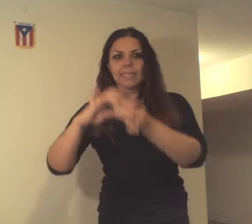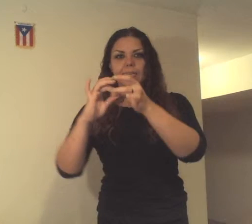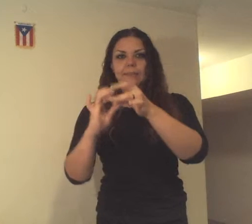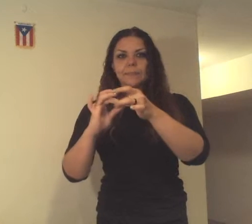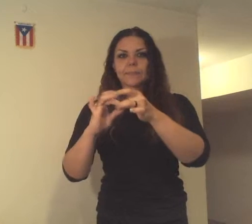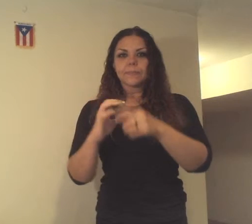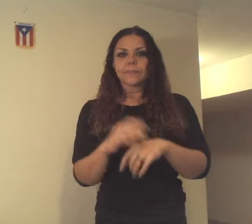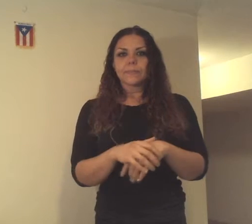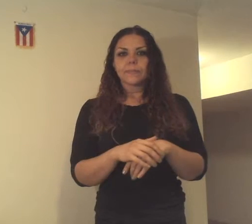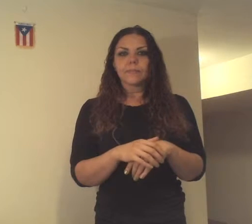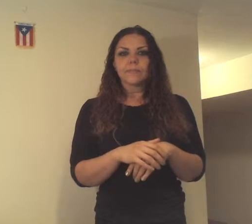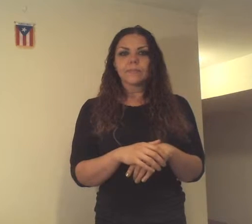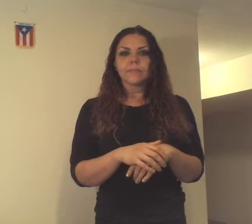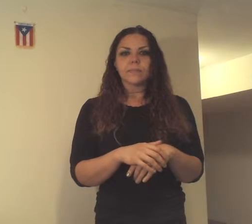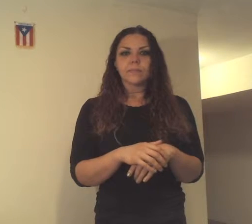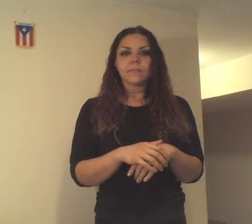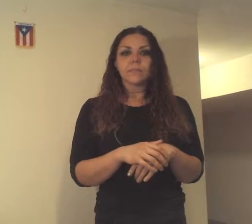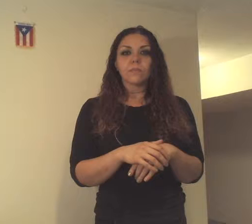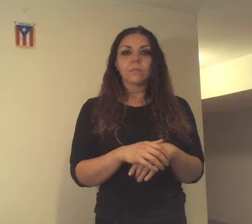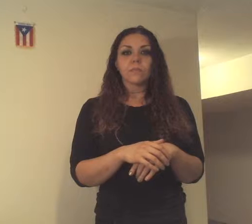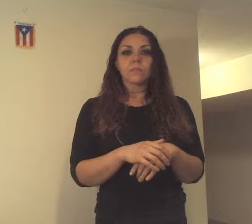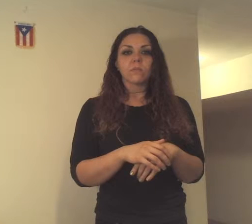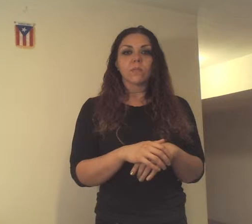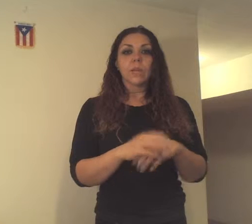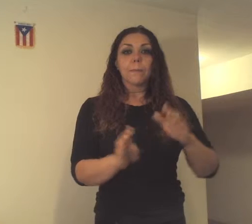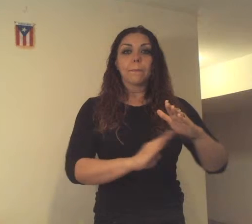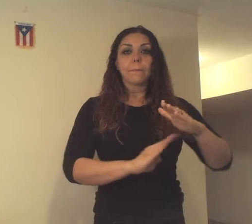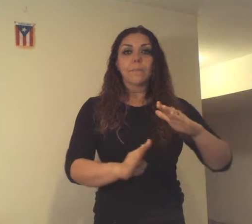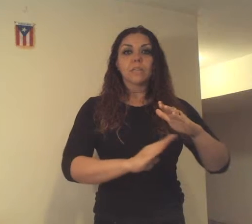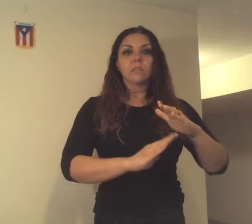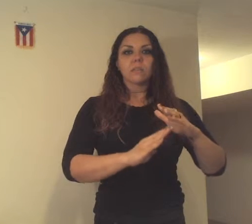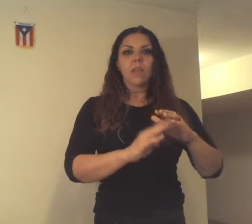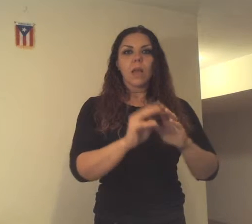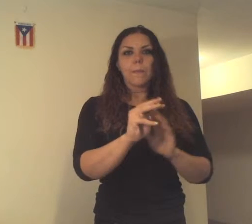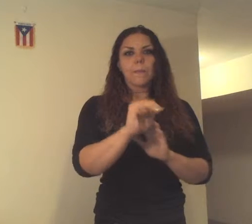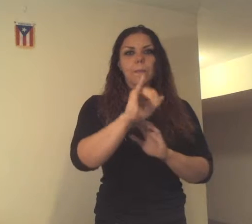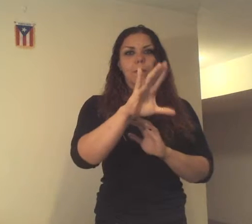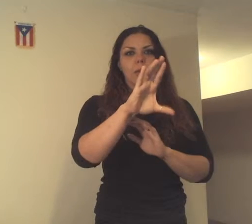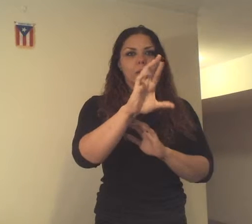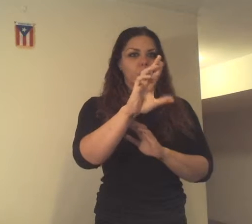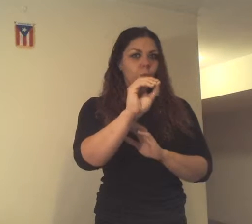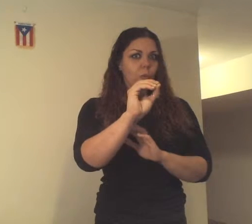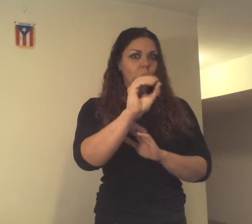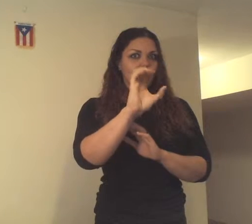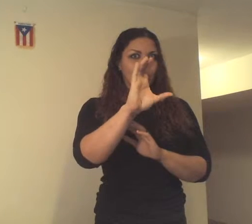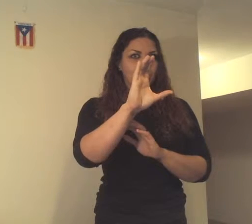Fundamentals of Laparoscopic Surgery. Module 5, Manual Skills Practice.